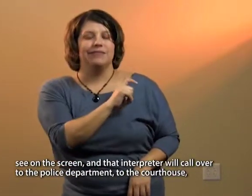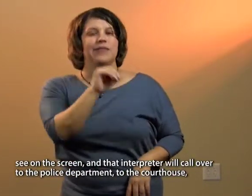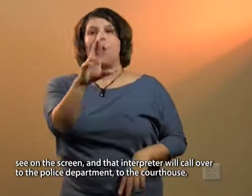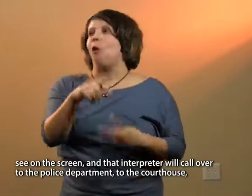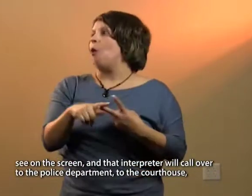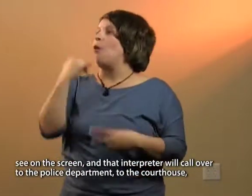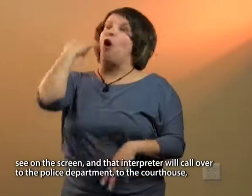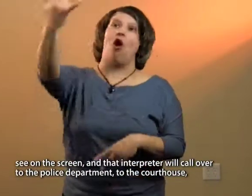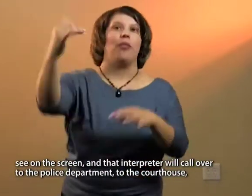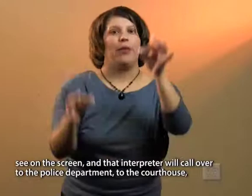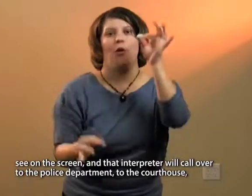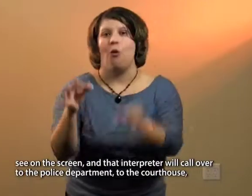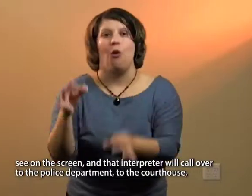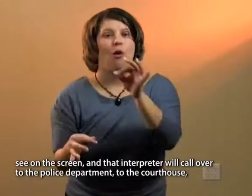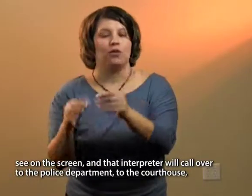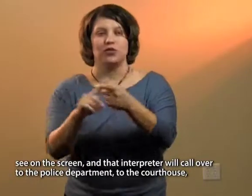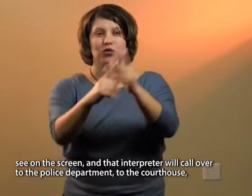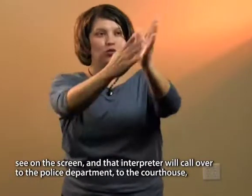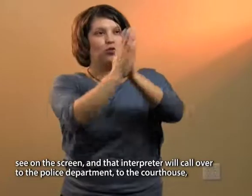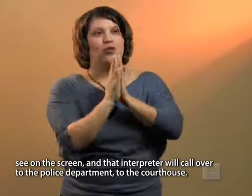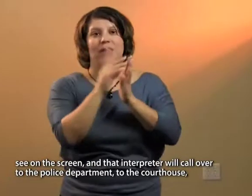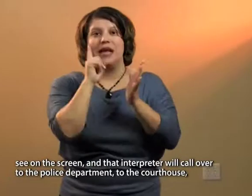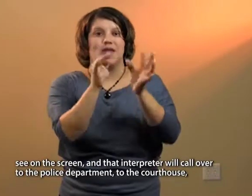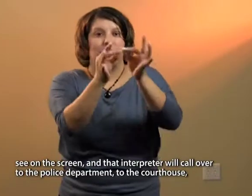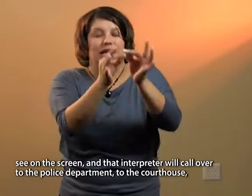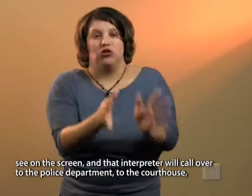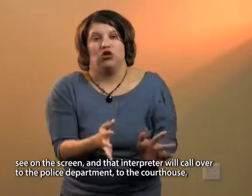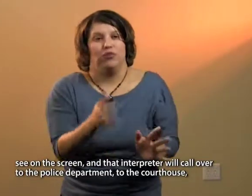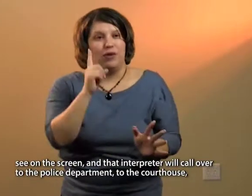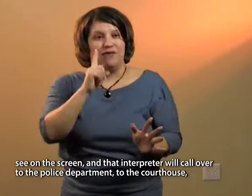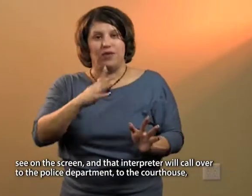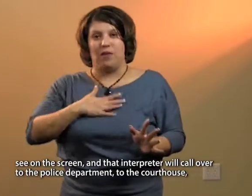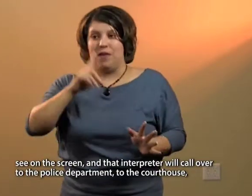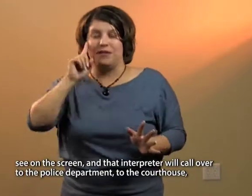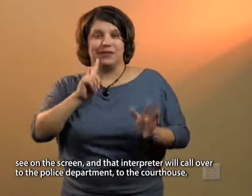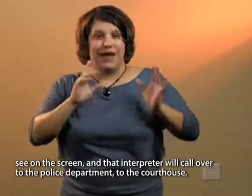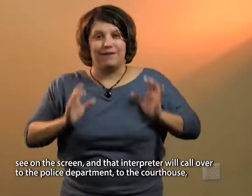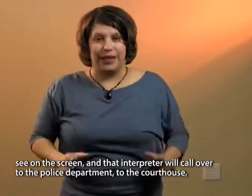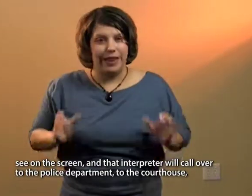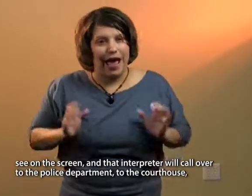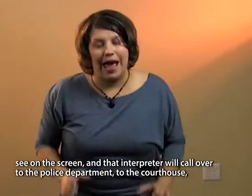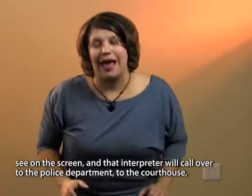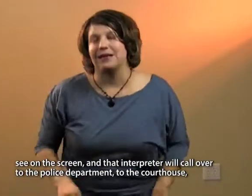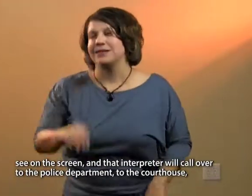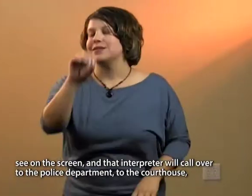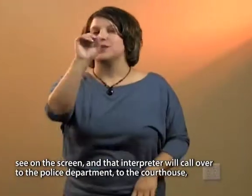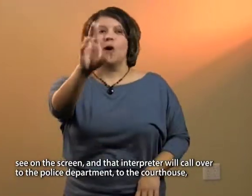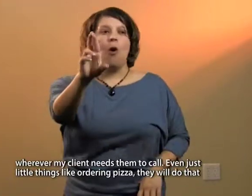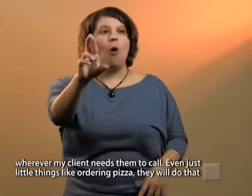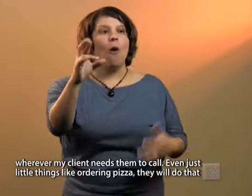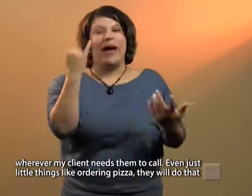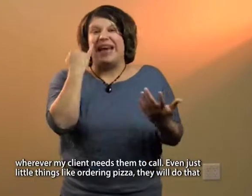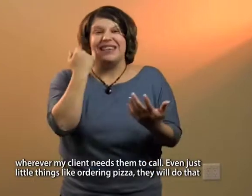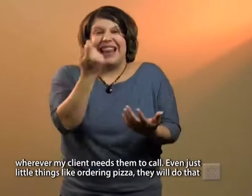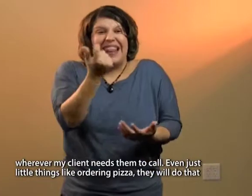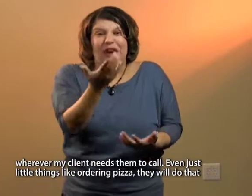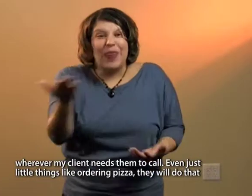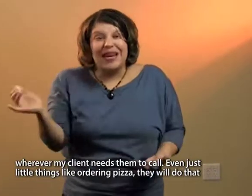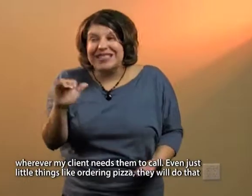and that interpreter will call over to the police department to the courthouse wherever my client needs them to